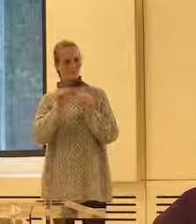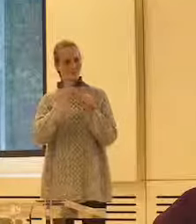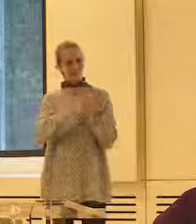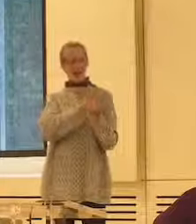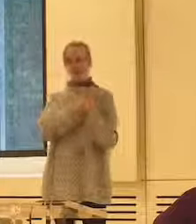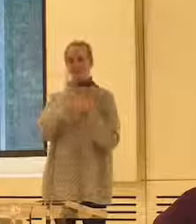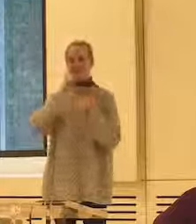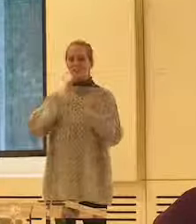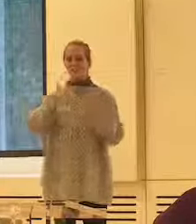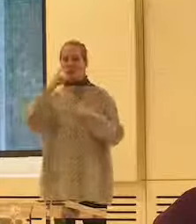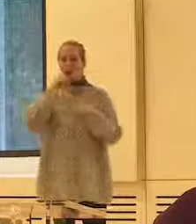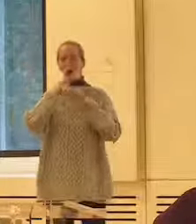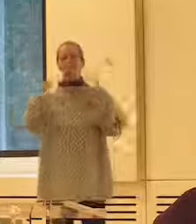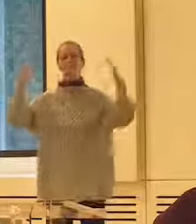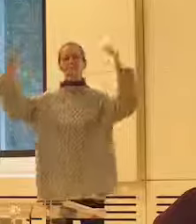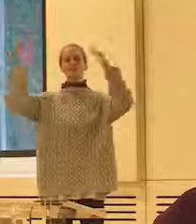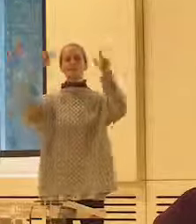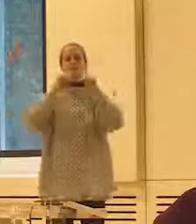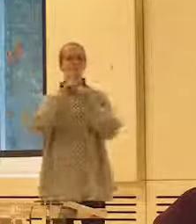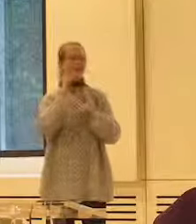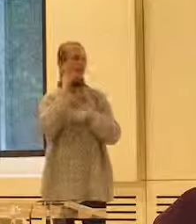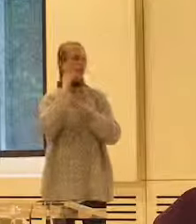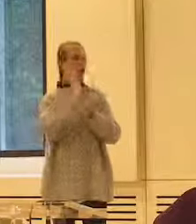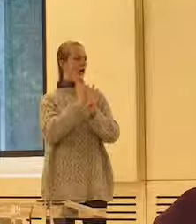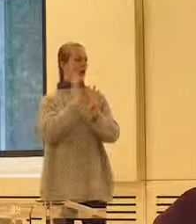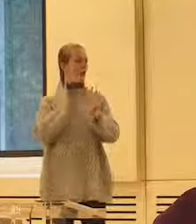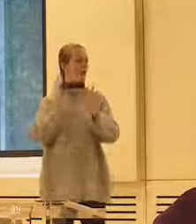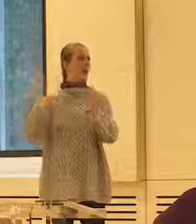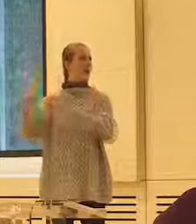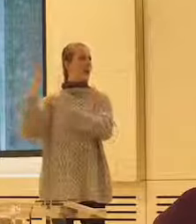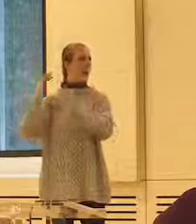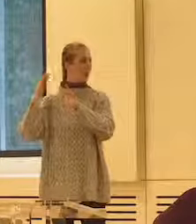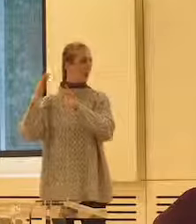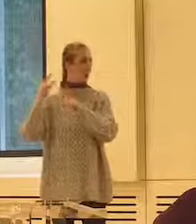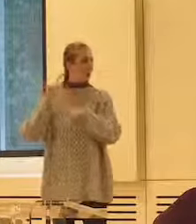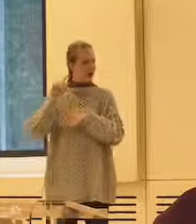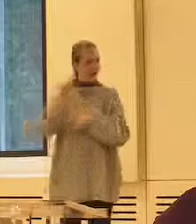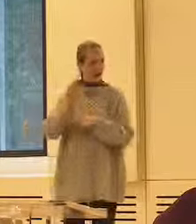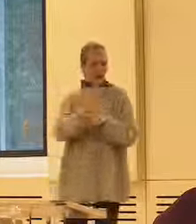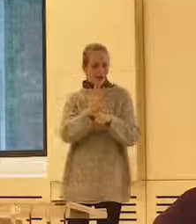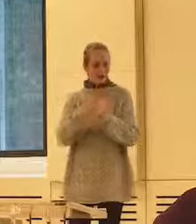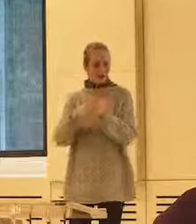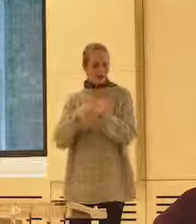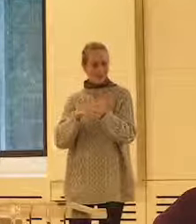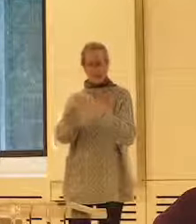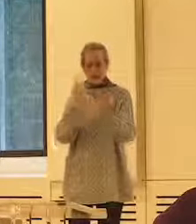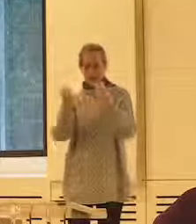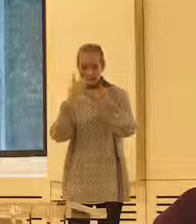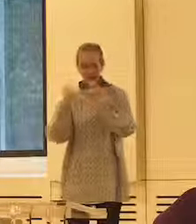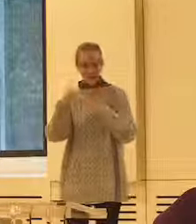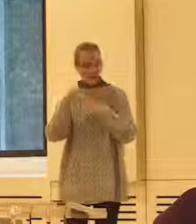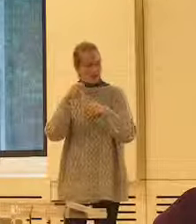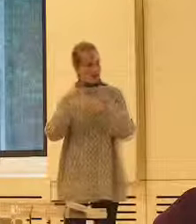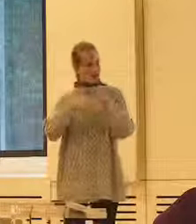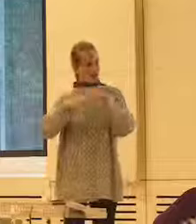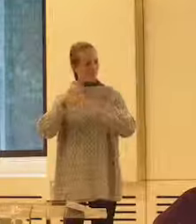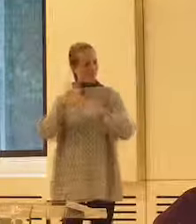in mental health services and artists or the film and the technology